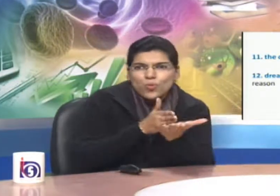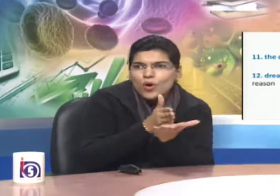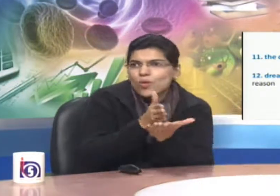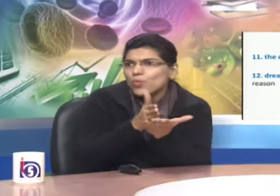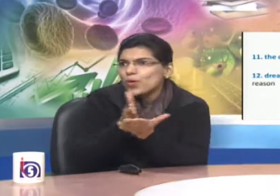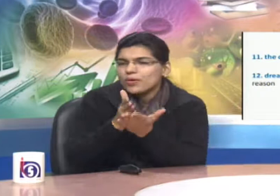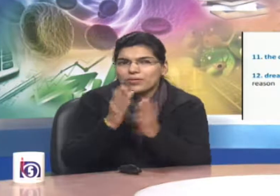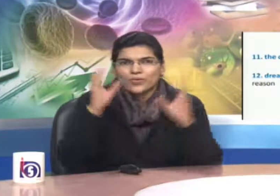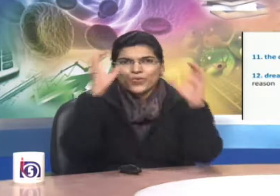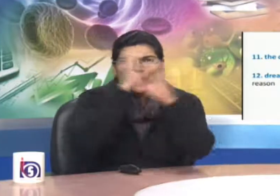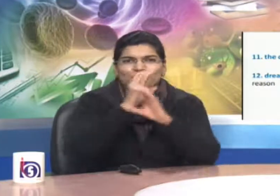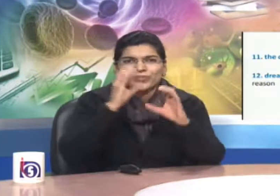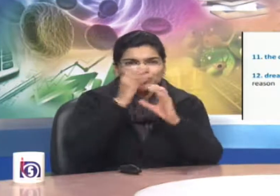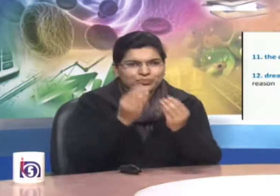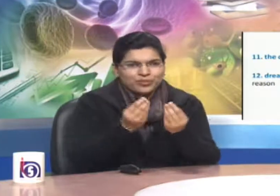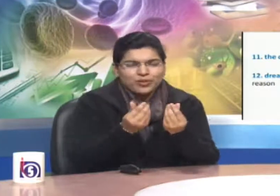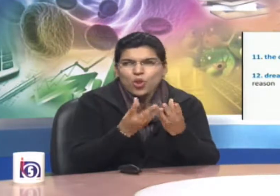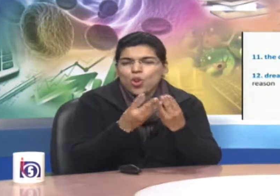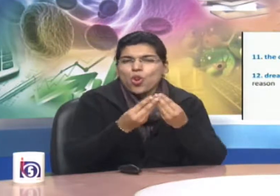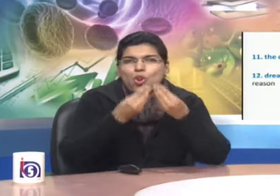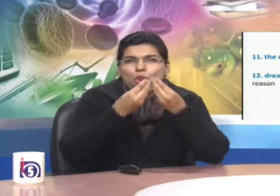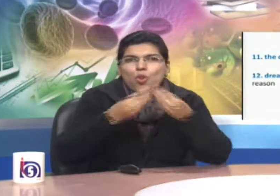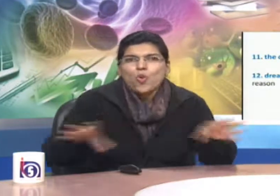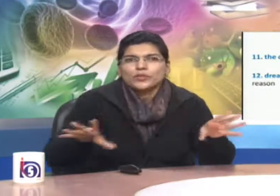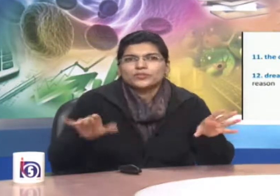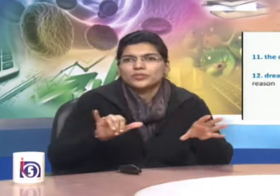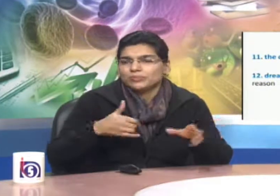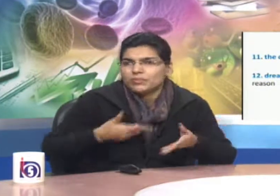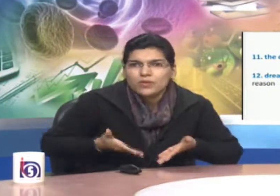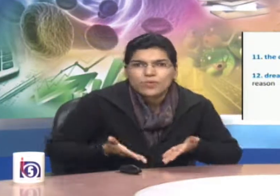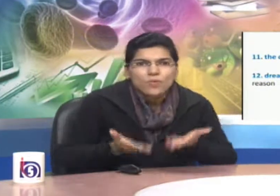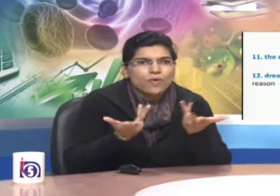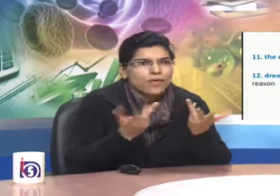The stream of reason that has lost its way.